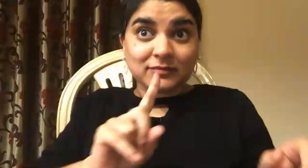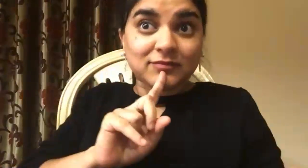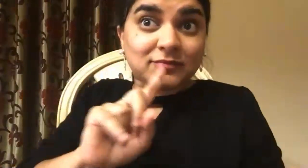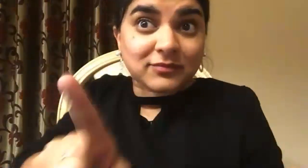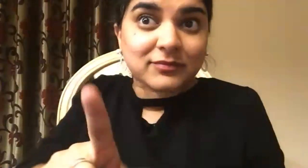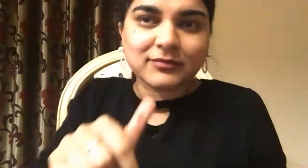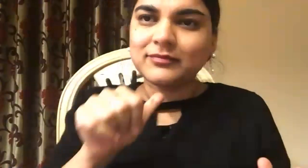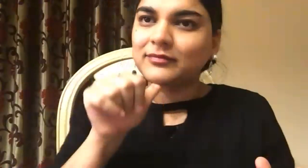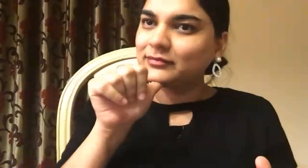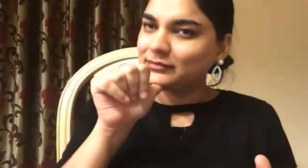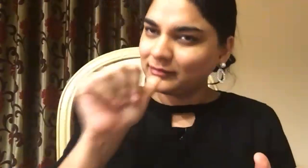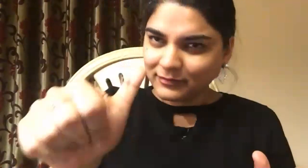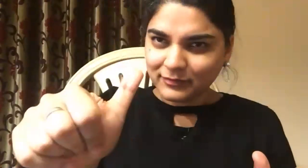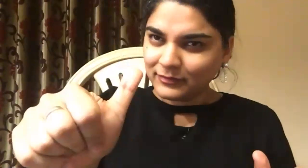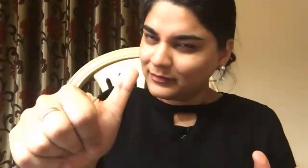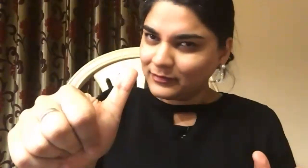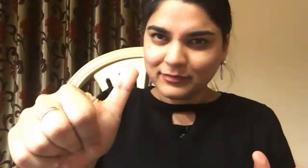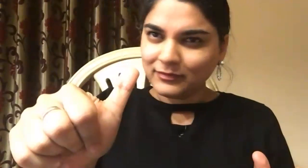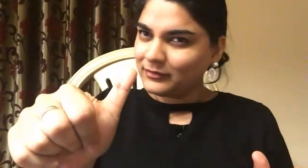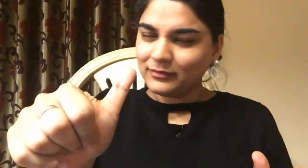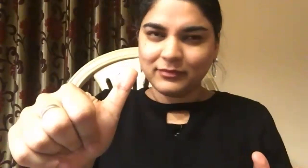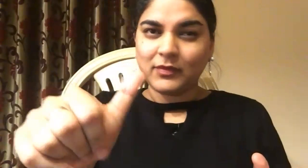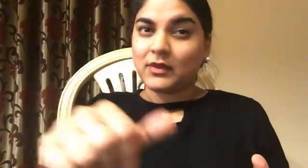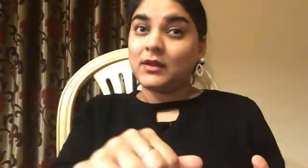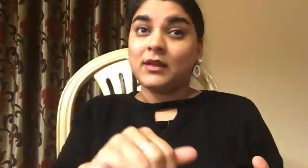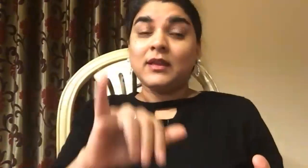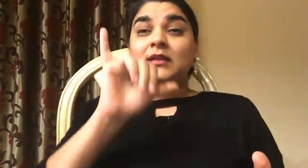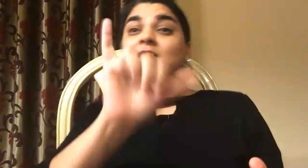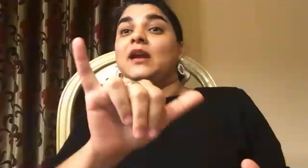sexual encounter, and that's really not the case.